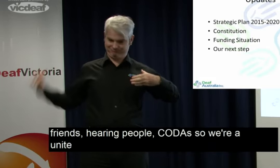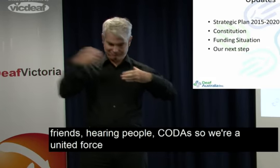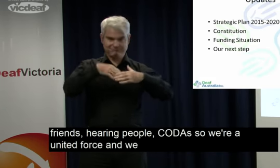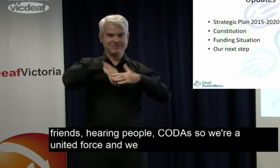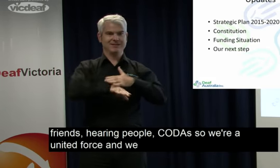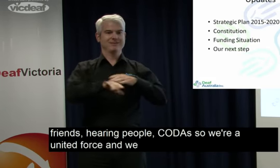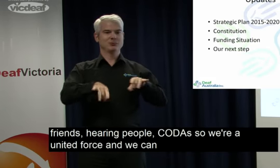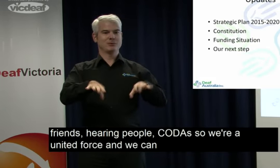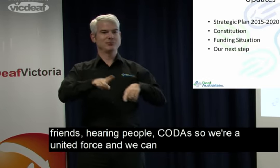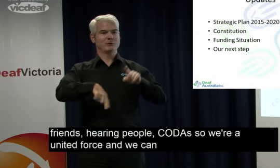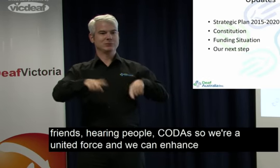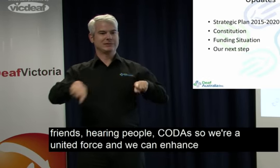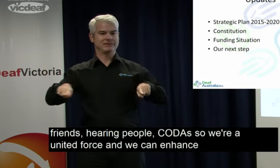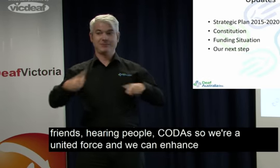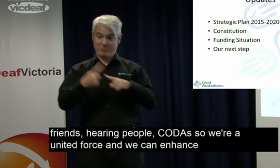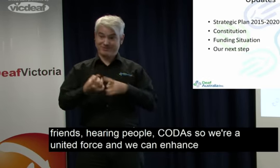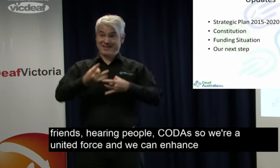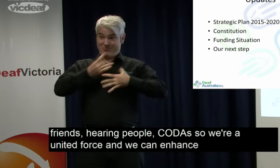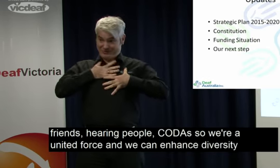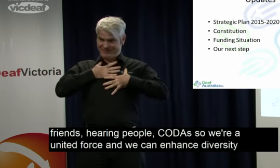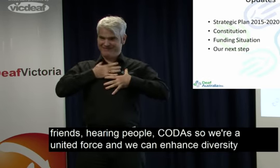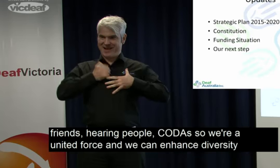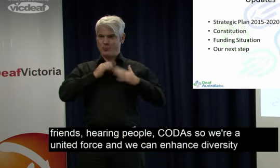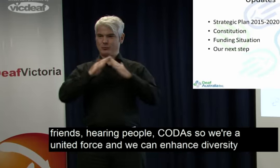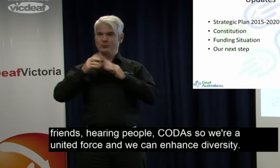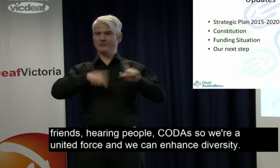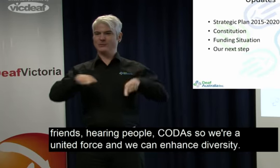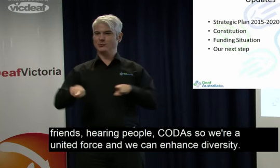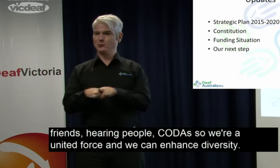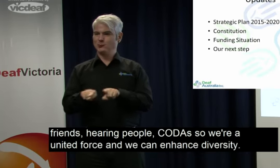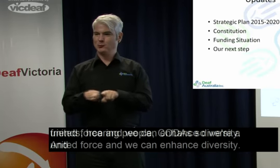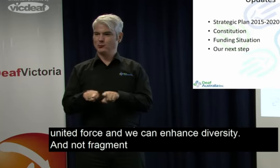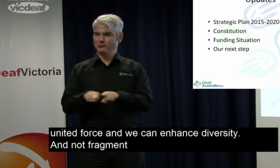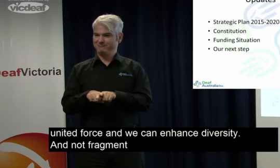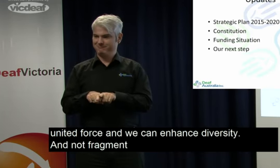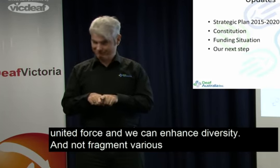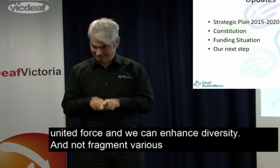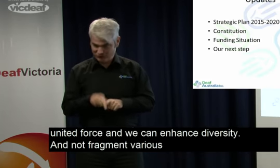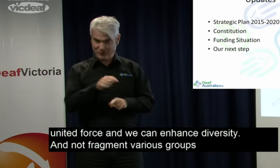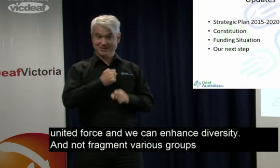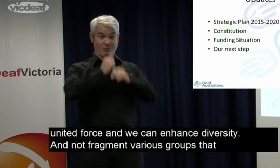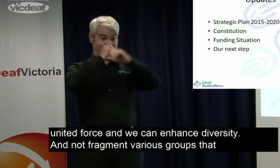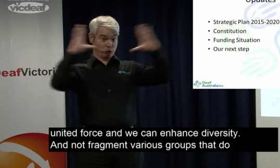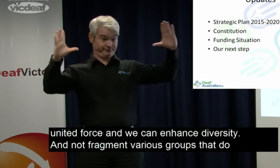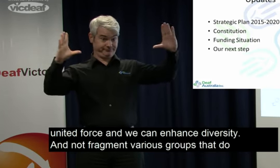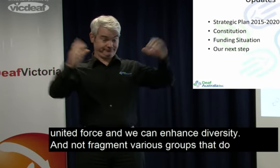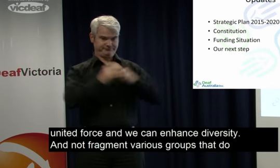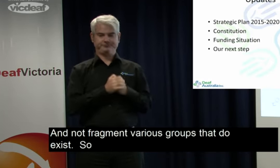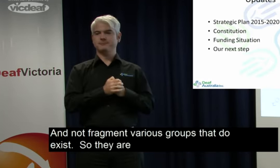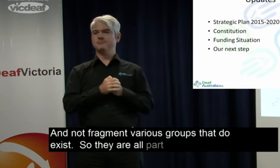and certainly not fragment various groups that do exist. So they're all part of our diverse community as well, and we need to embrace them. So that's